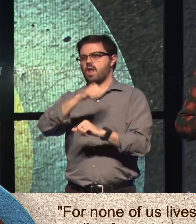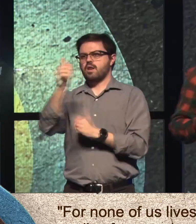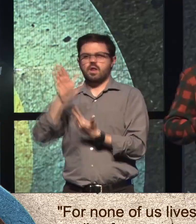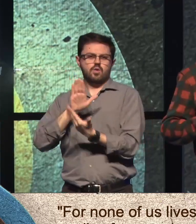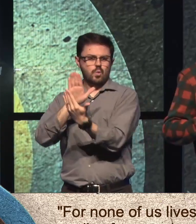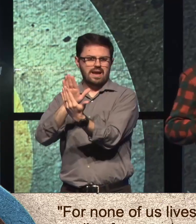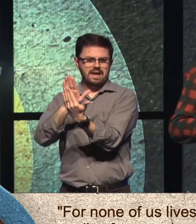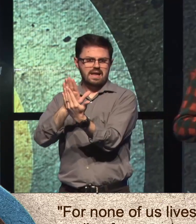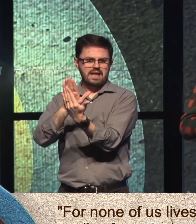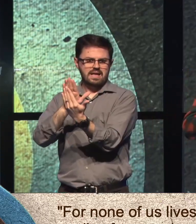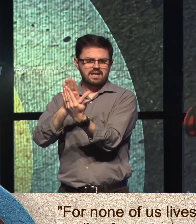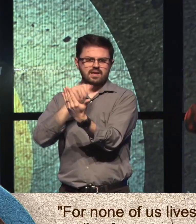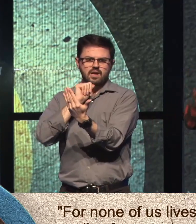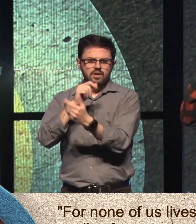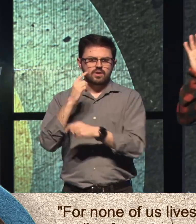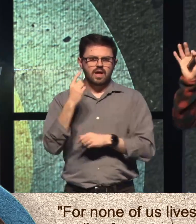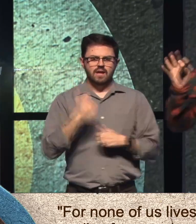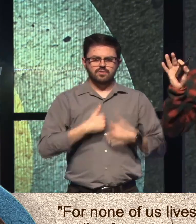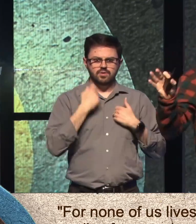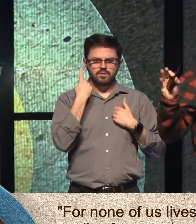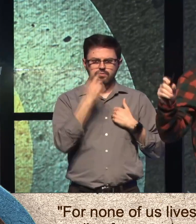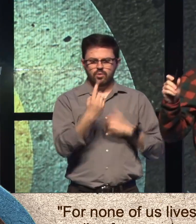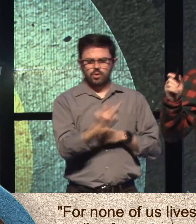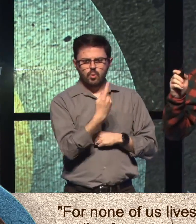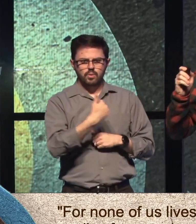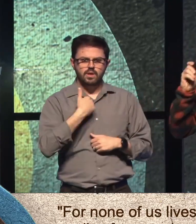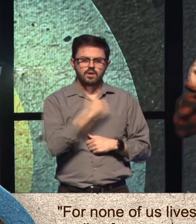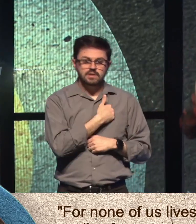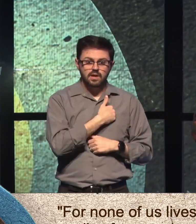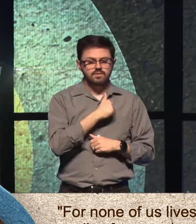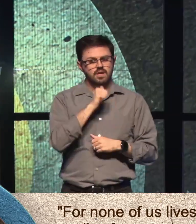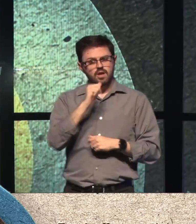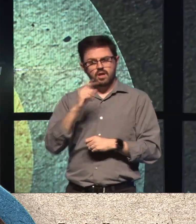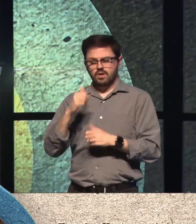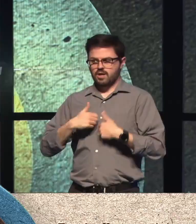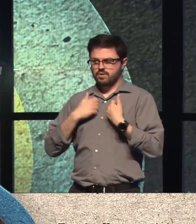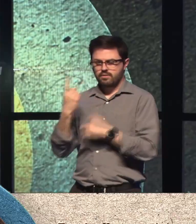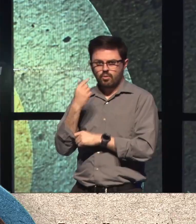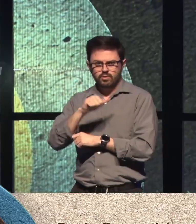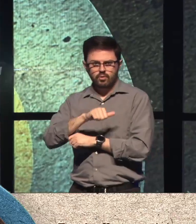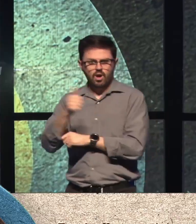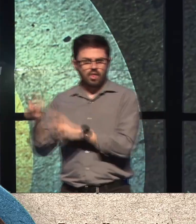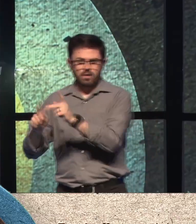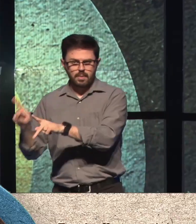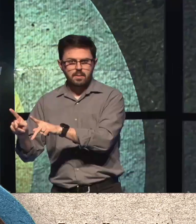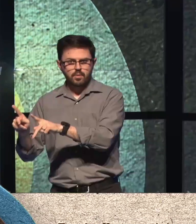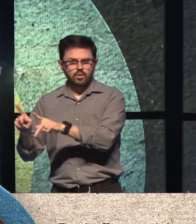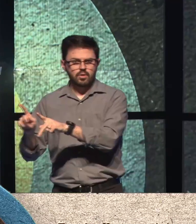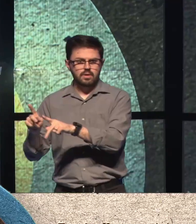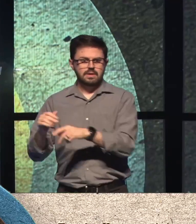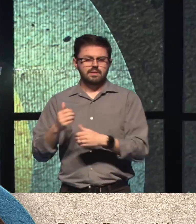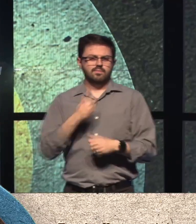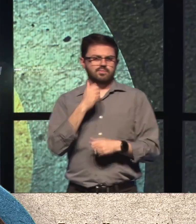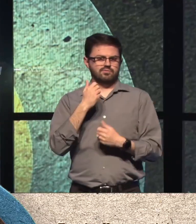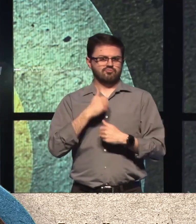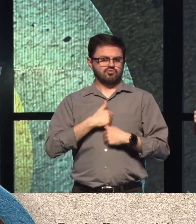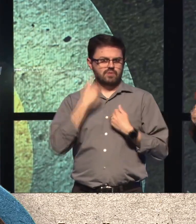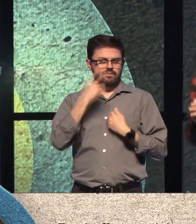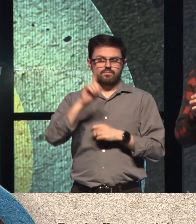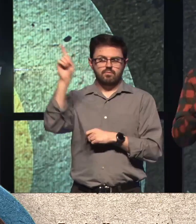for ourselves, but also not to live for others. And that is to live for Christ.